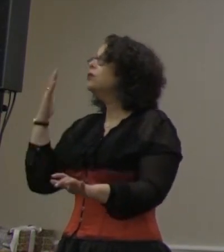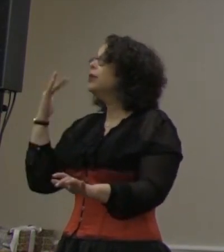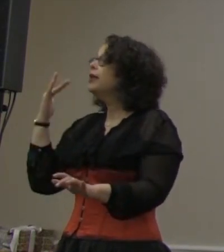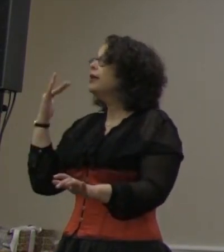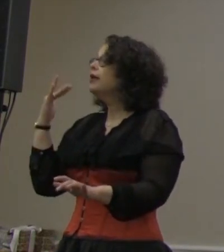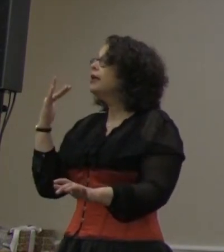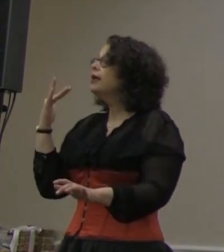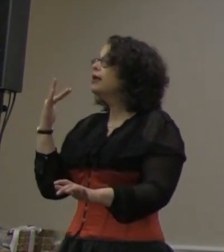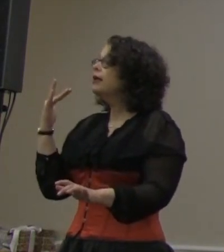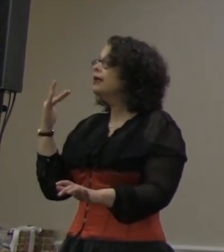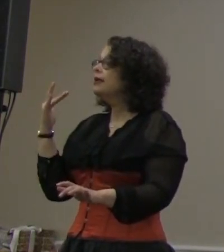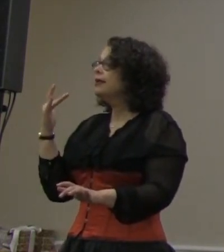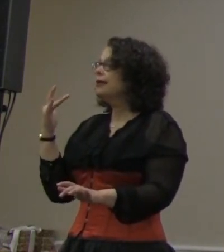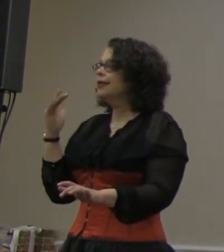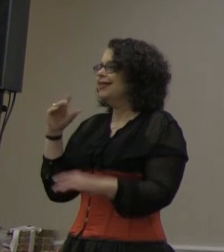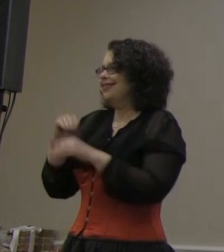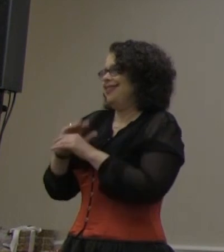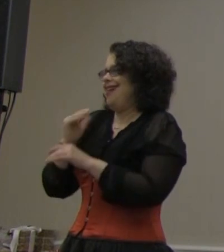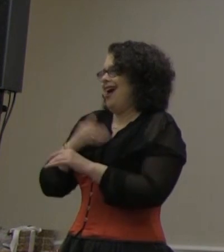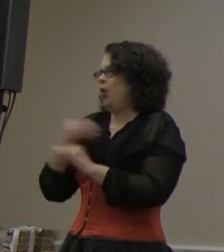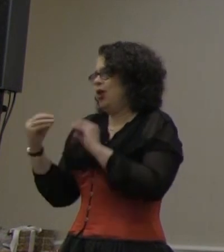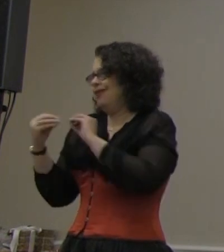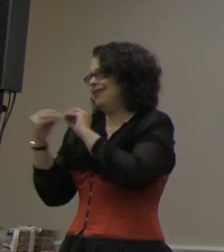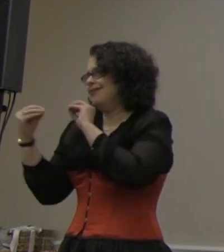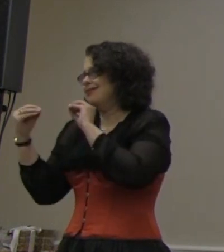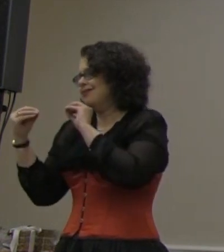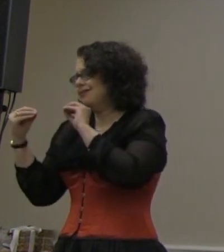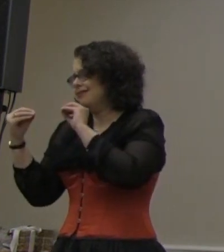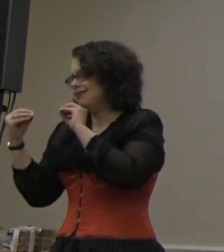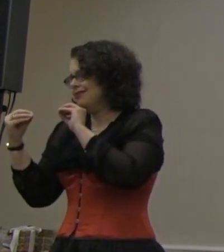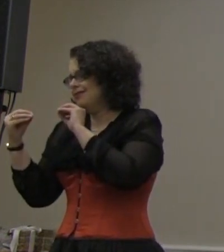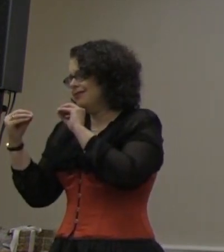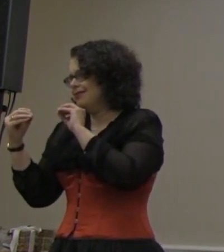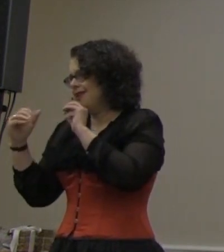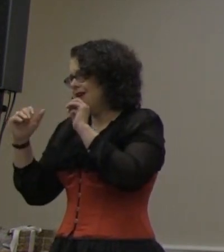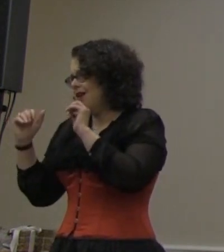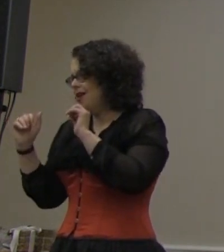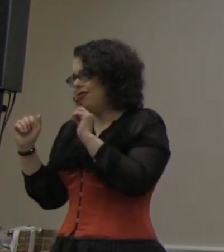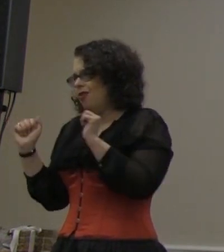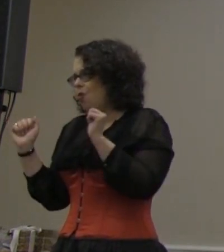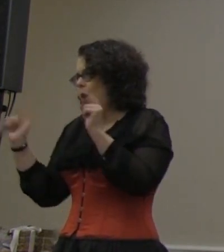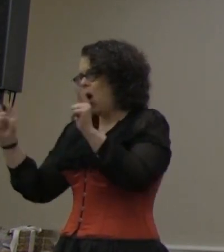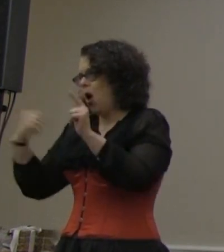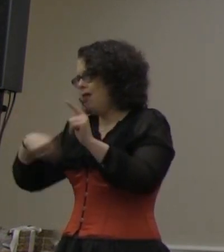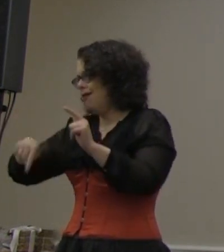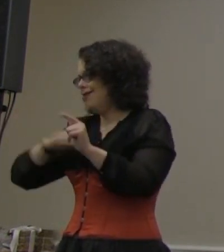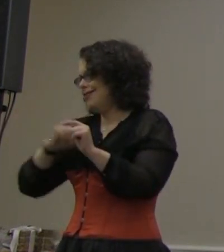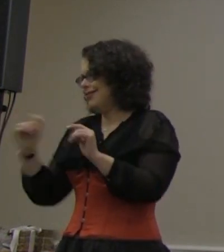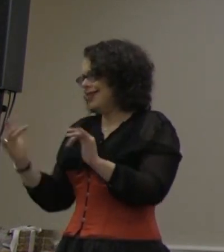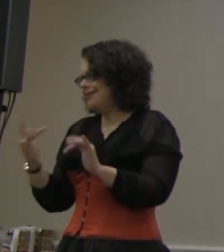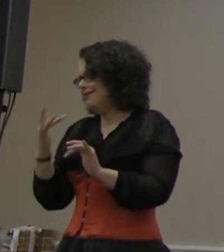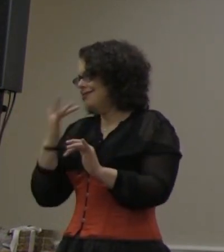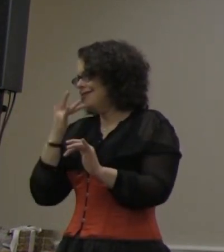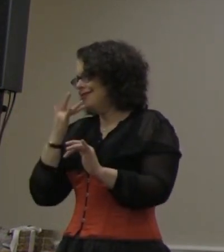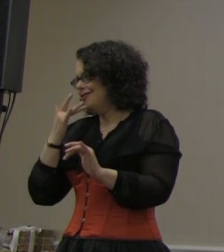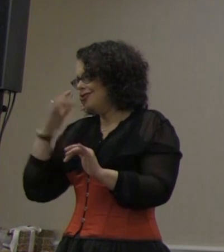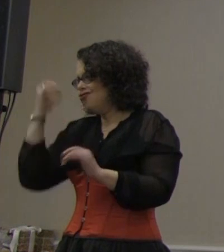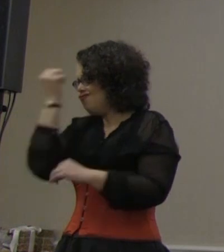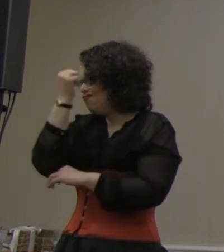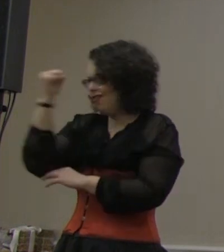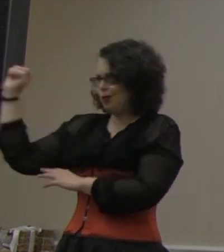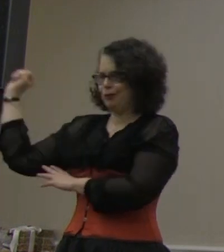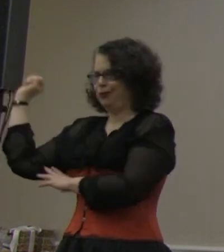because it is in our kiss that we all taste the